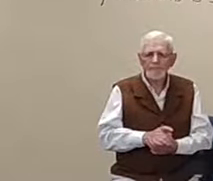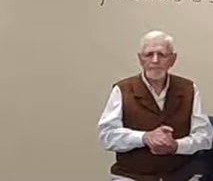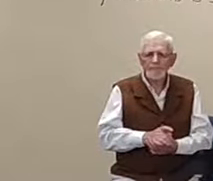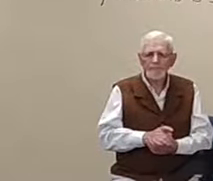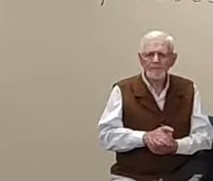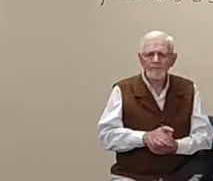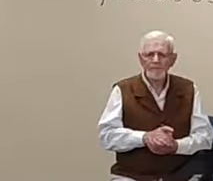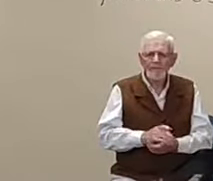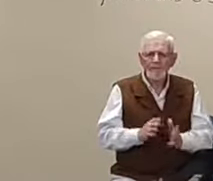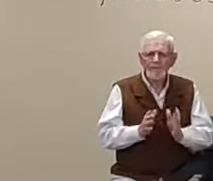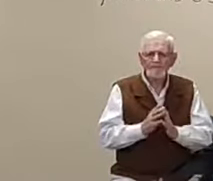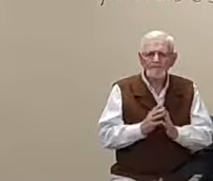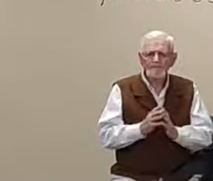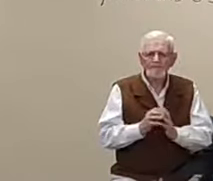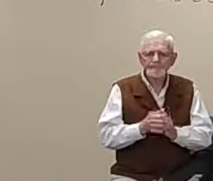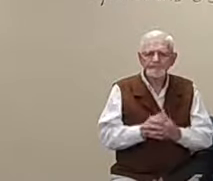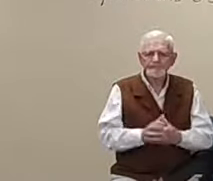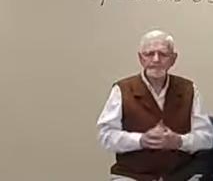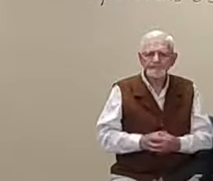Amen.